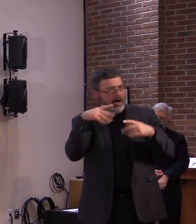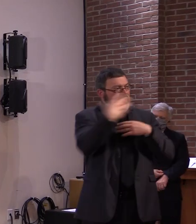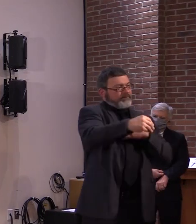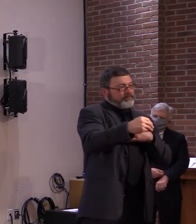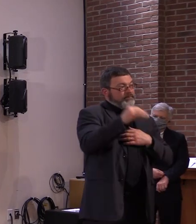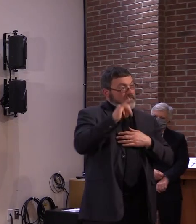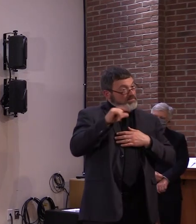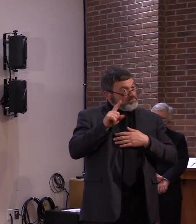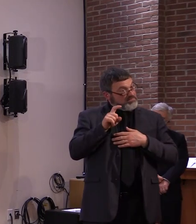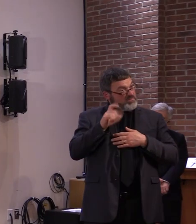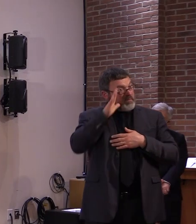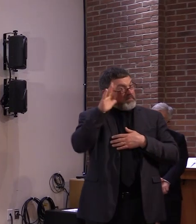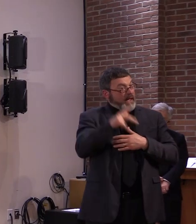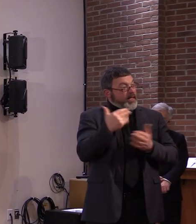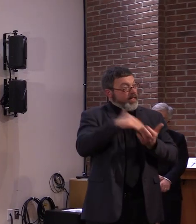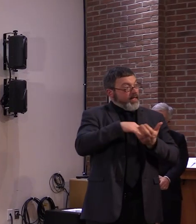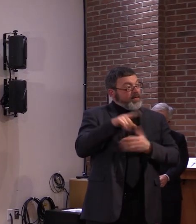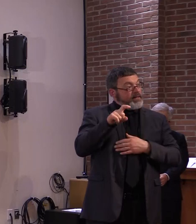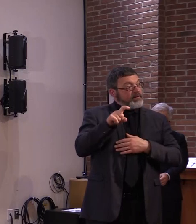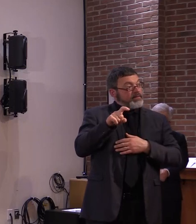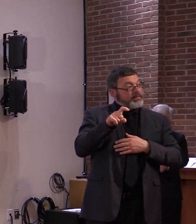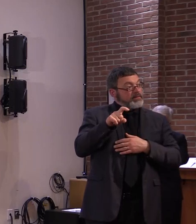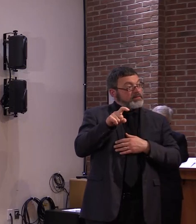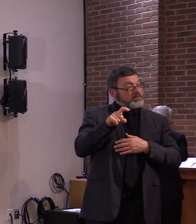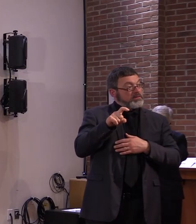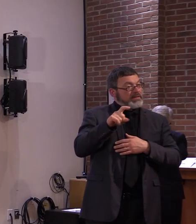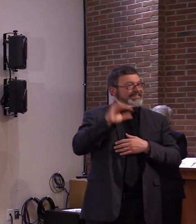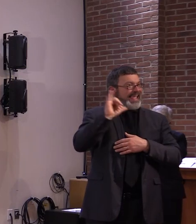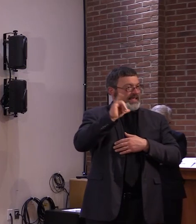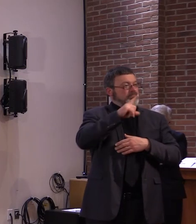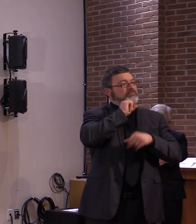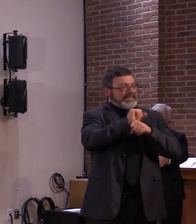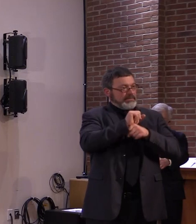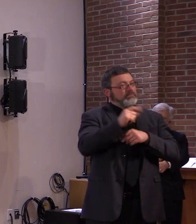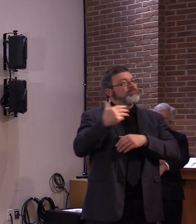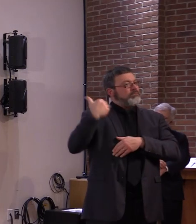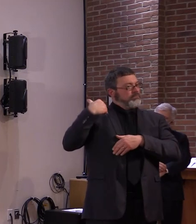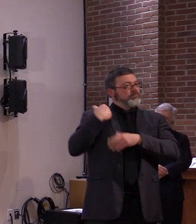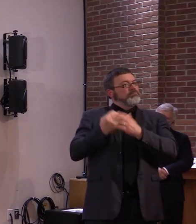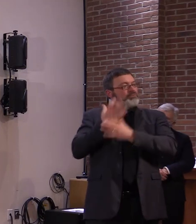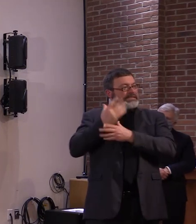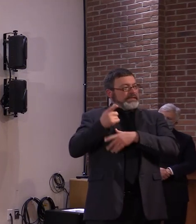opportunity there to say whether you thought it worked in the first place or if it simply was more of a deterrent.